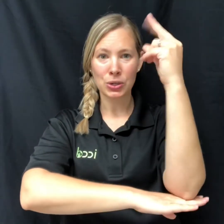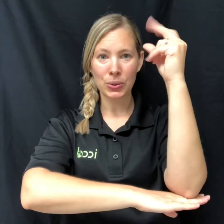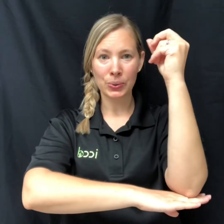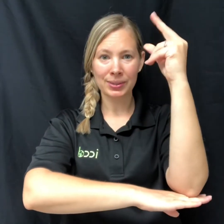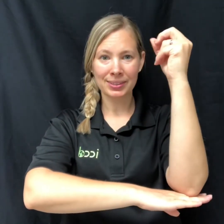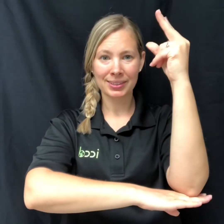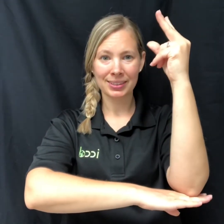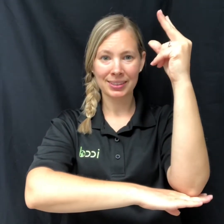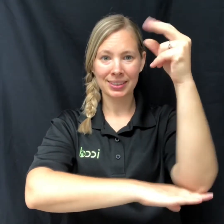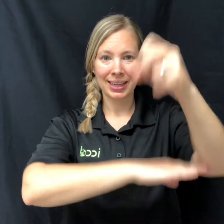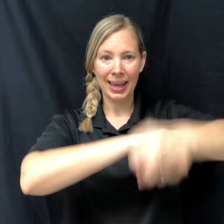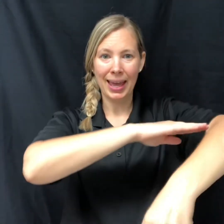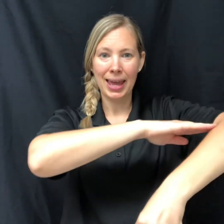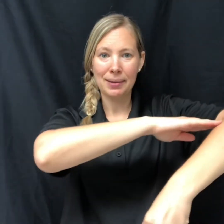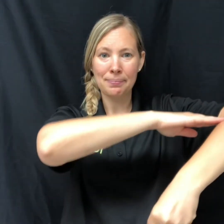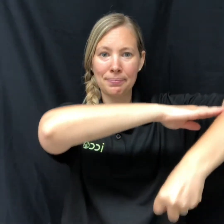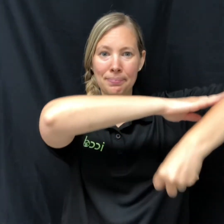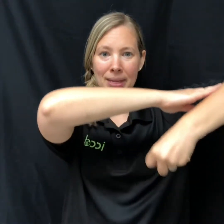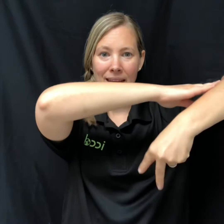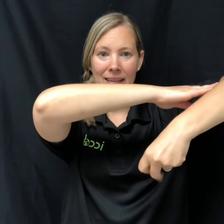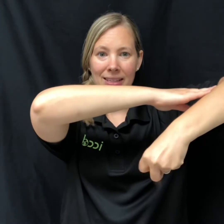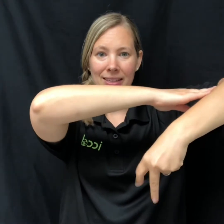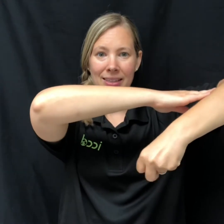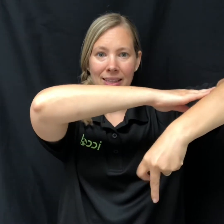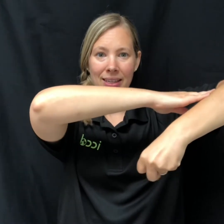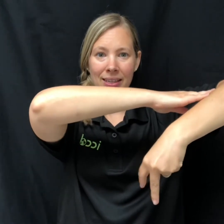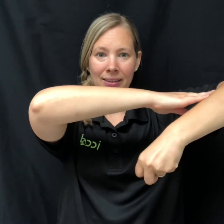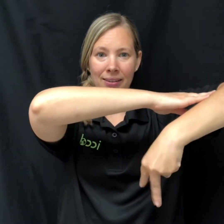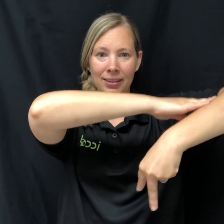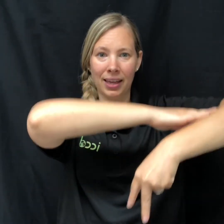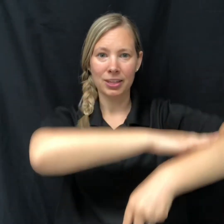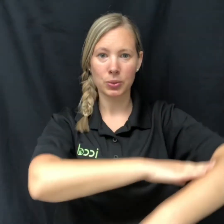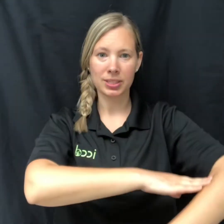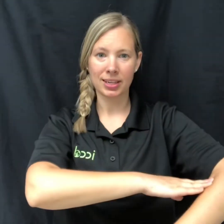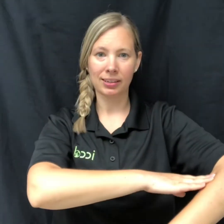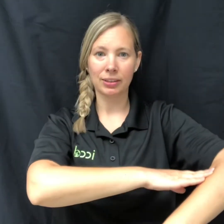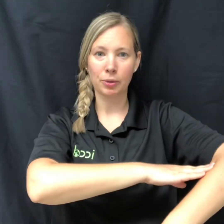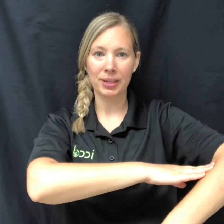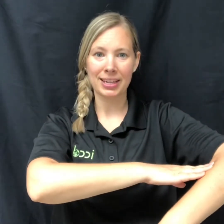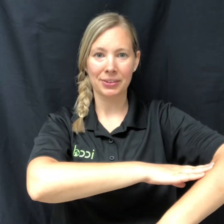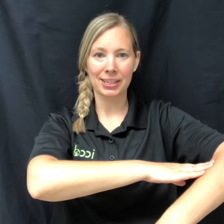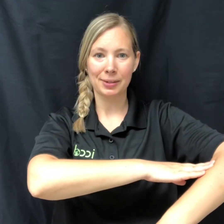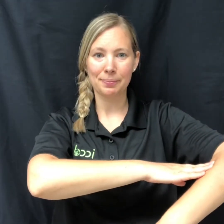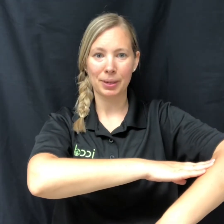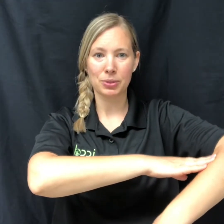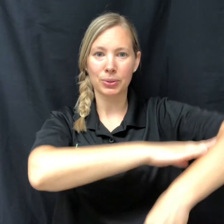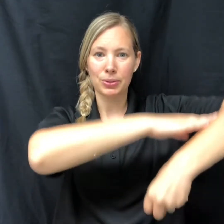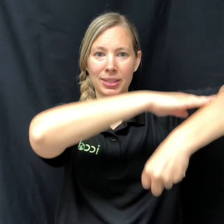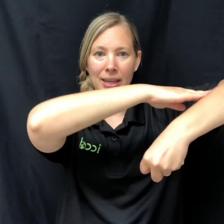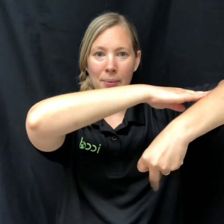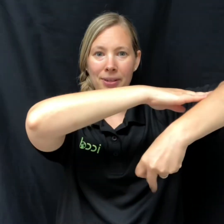Noon and midnight. And this one's down a little bit down here, but I'm too close to the camera. Midnight.